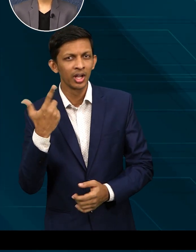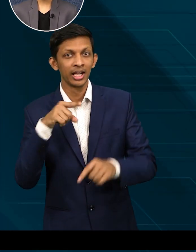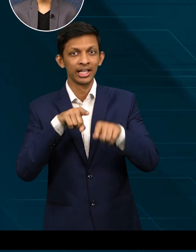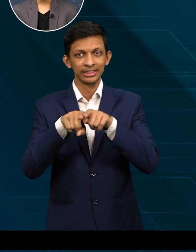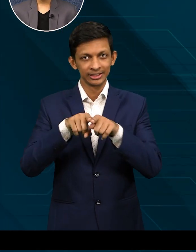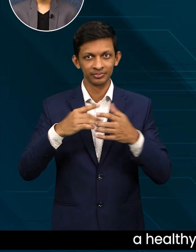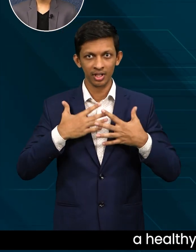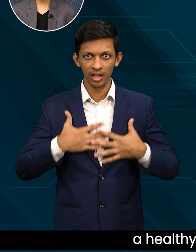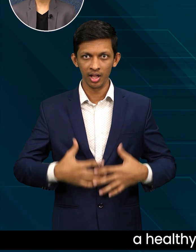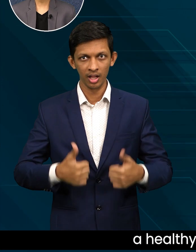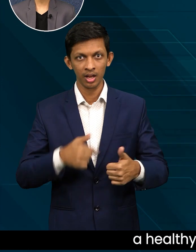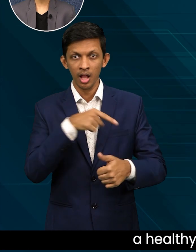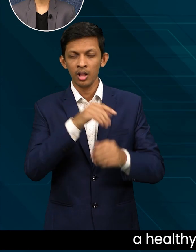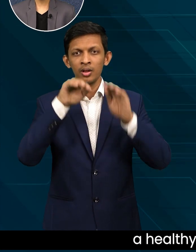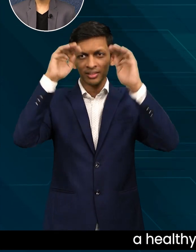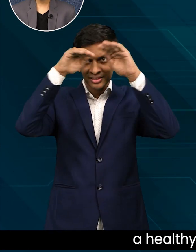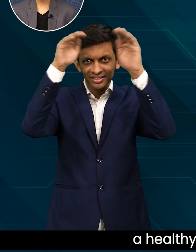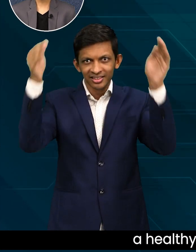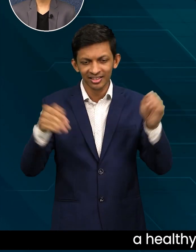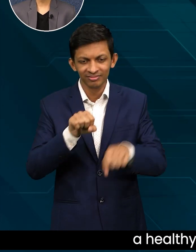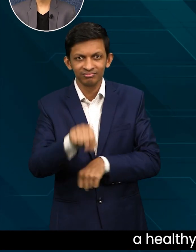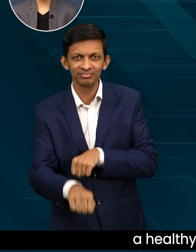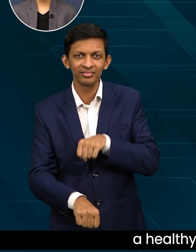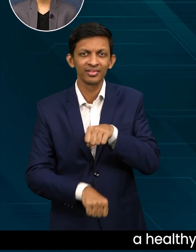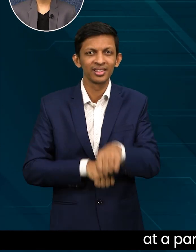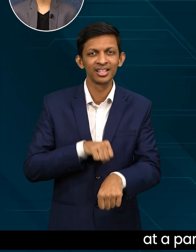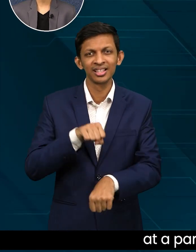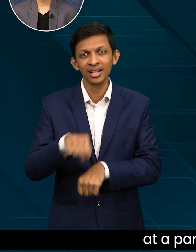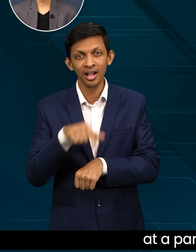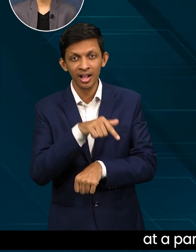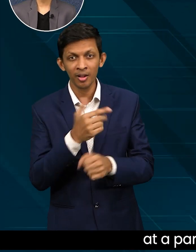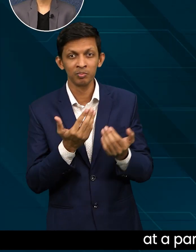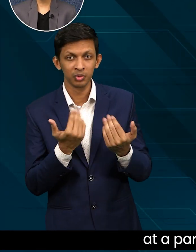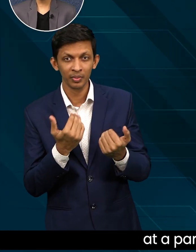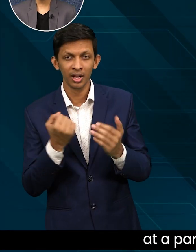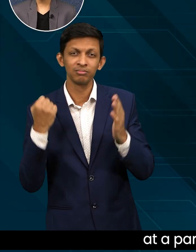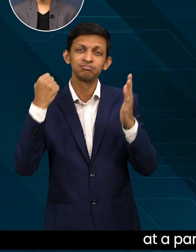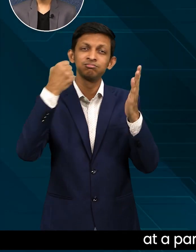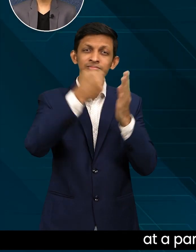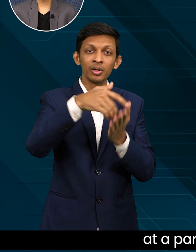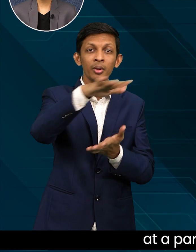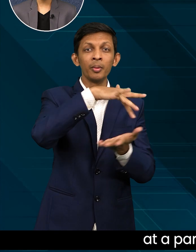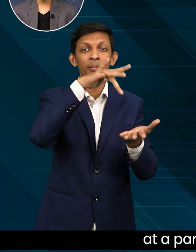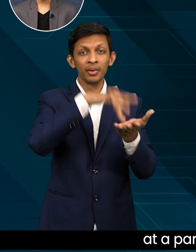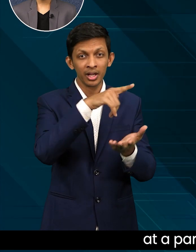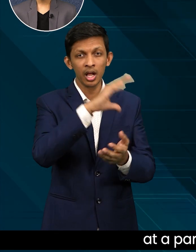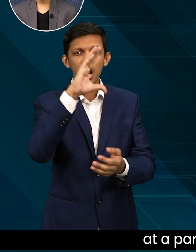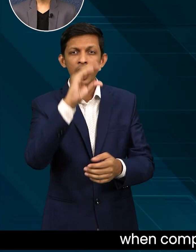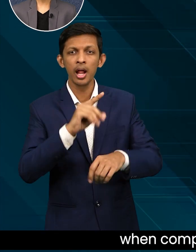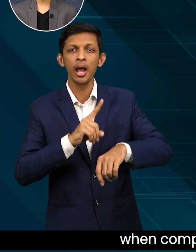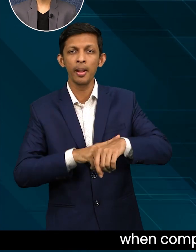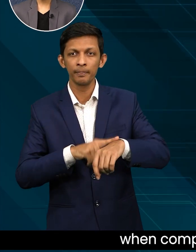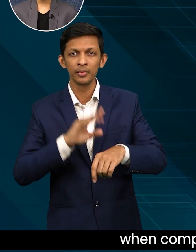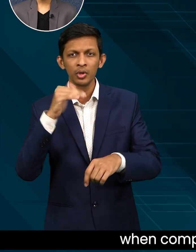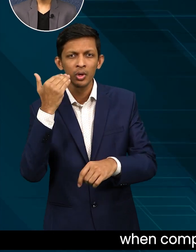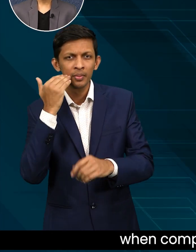For example, a healthy rickshaw puller is able to reach at a particular destination in less time